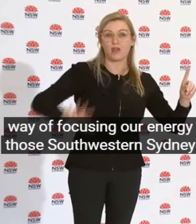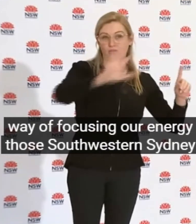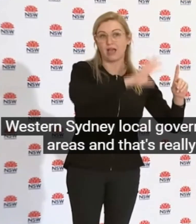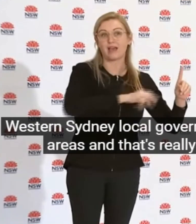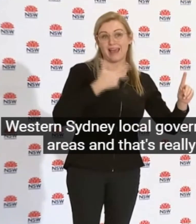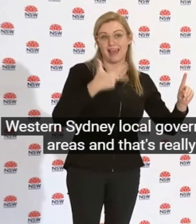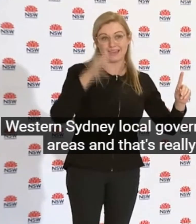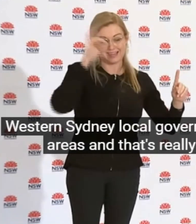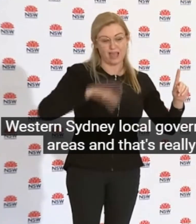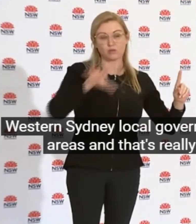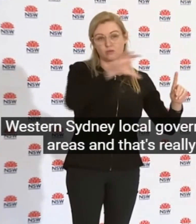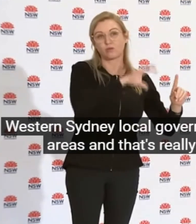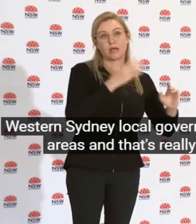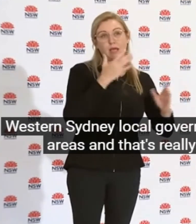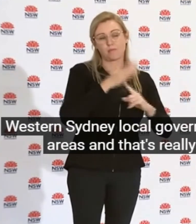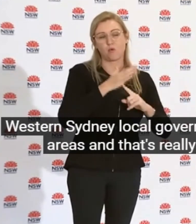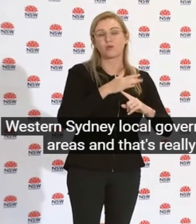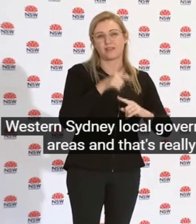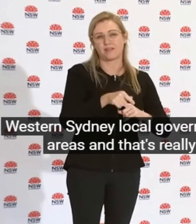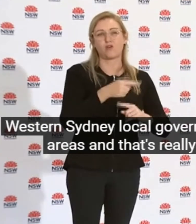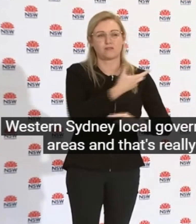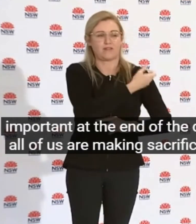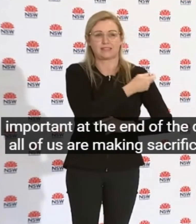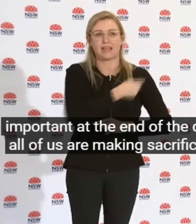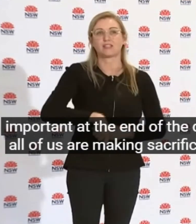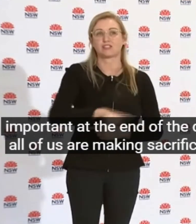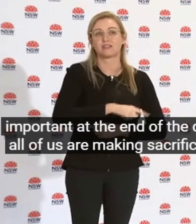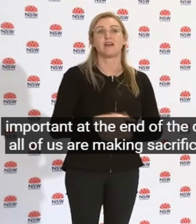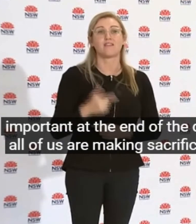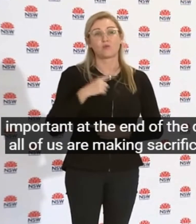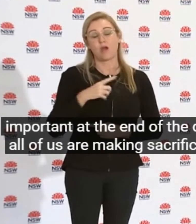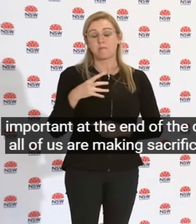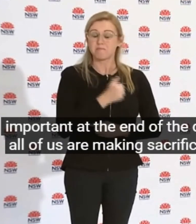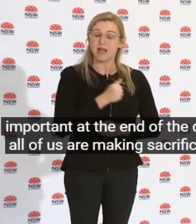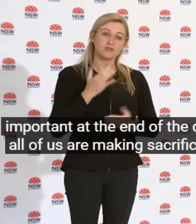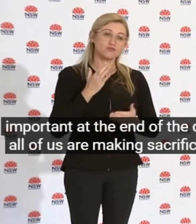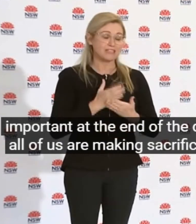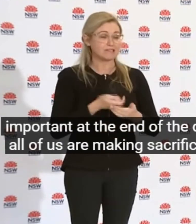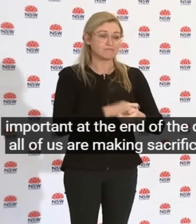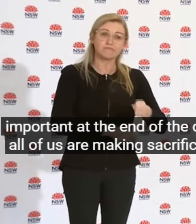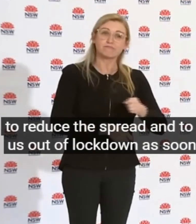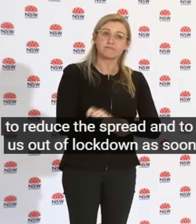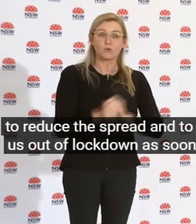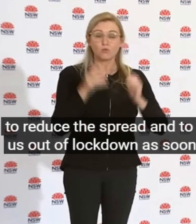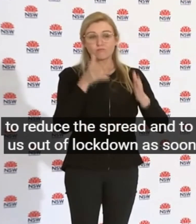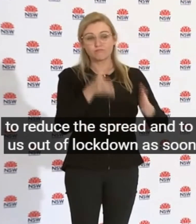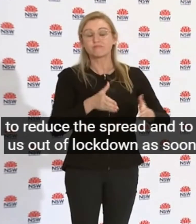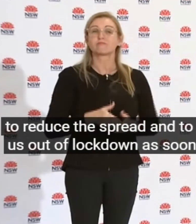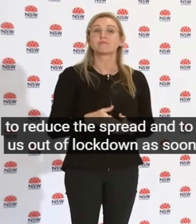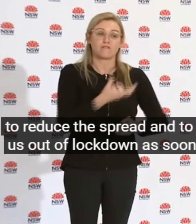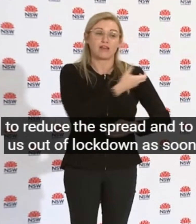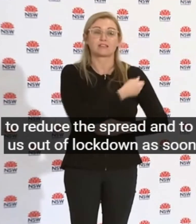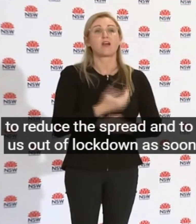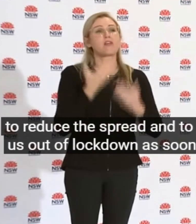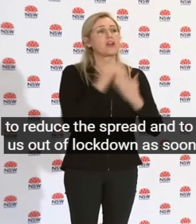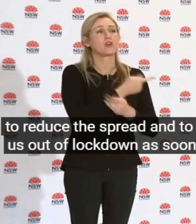making sacrifices to reduce the spread and to get us out of lockdown as soon as possible, and I really thank people for all the sacrifices